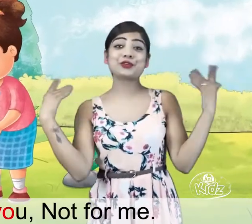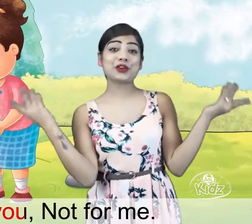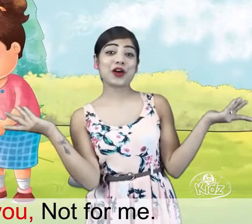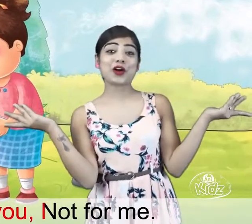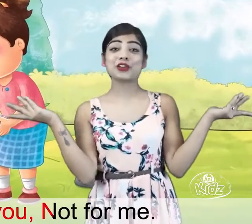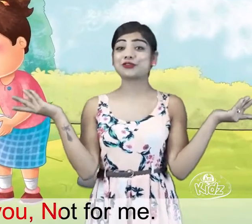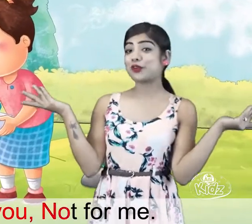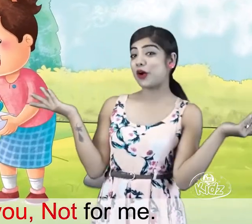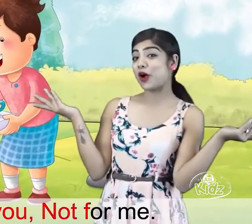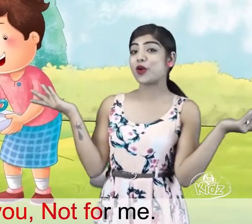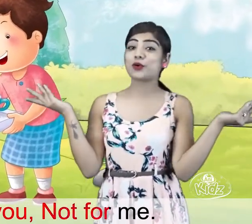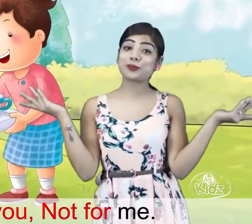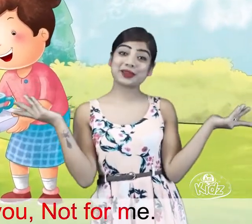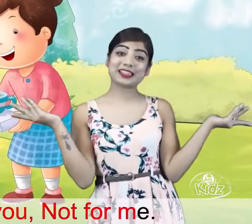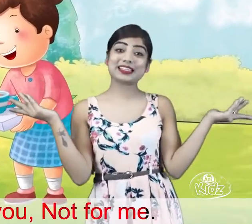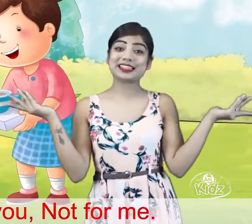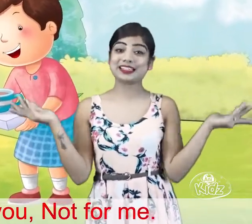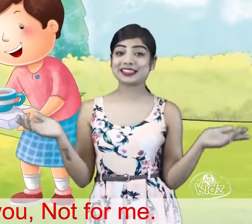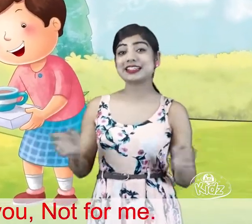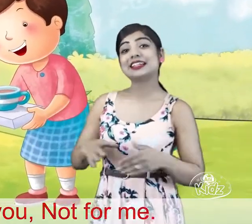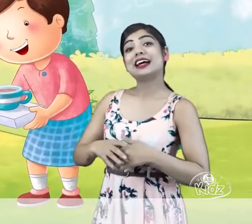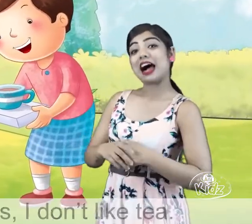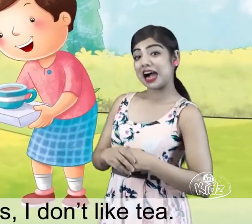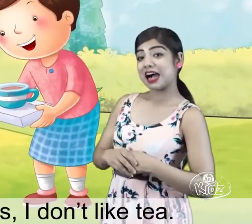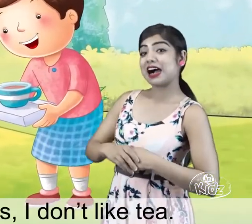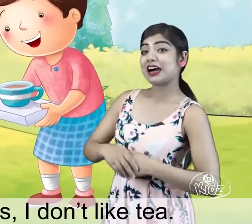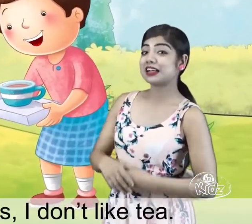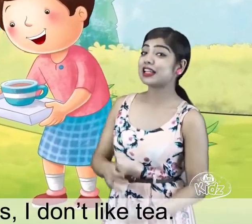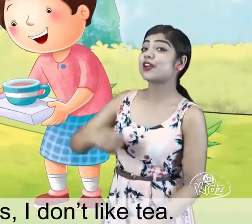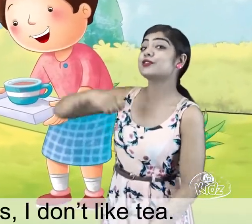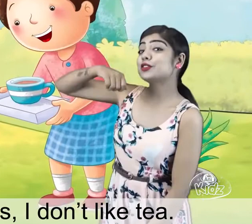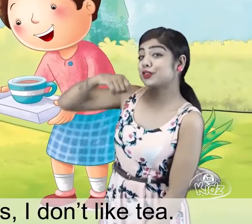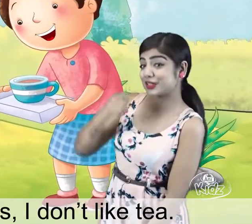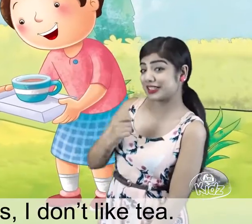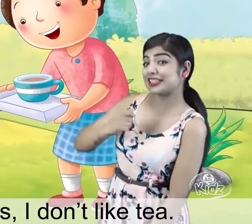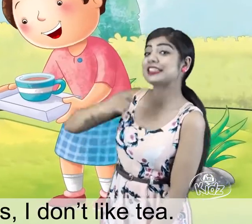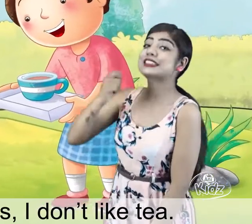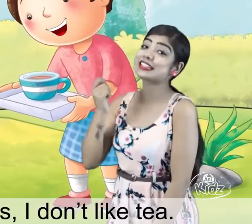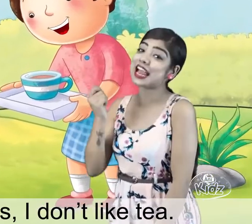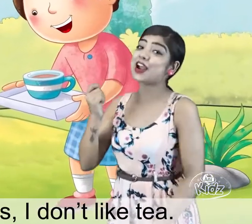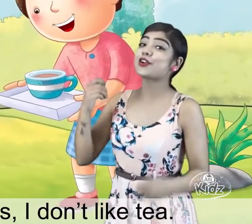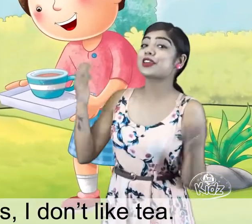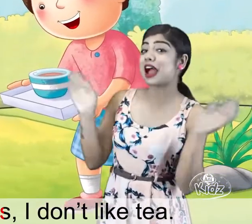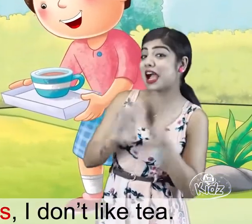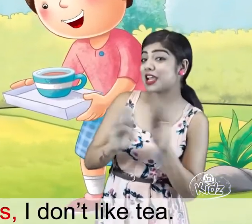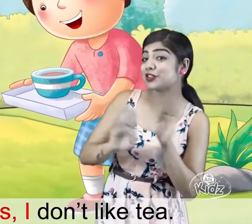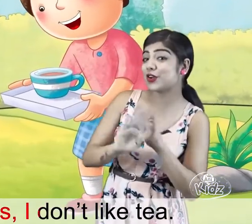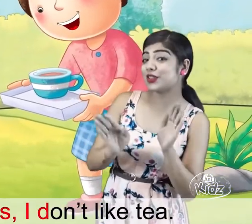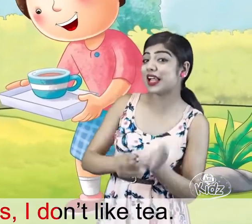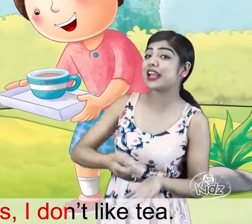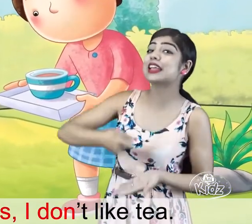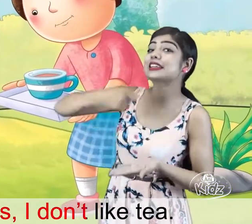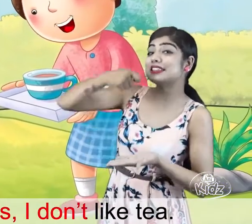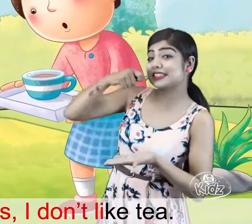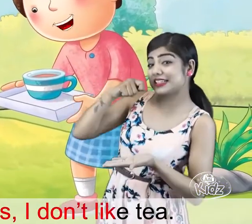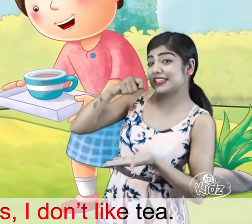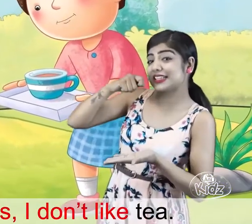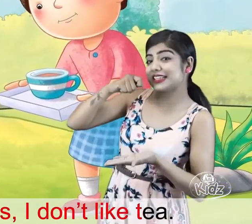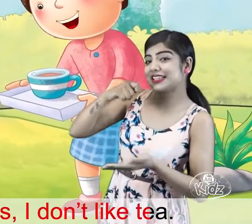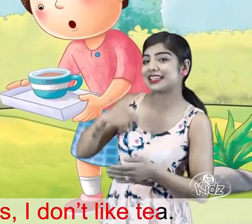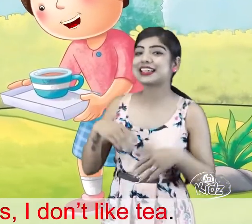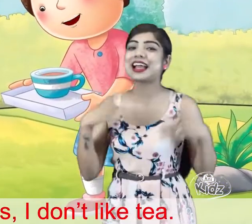you, not for me. I like to eat carrots, I don't